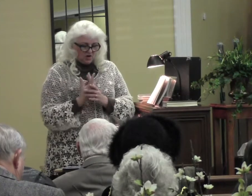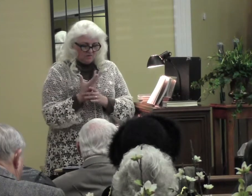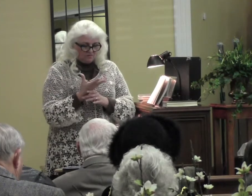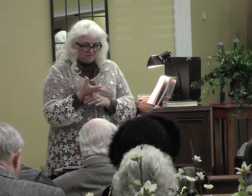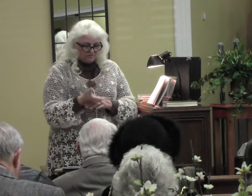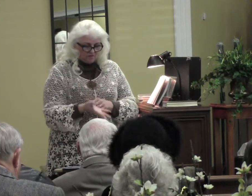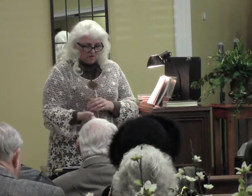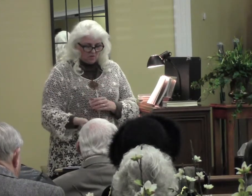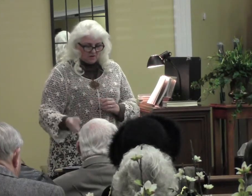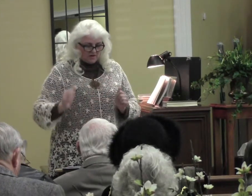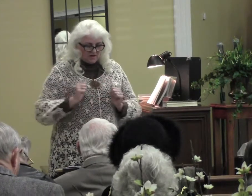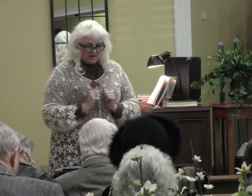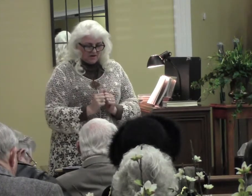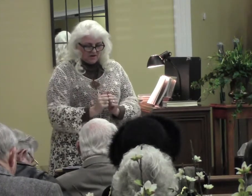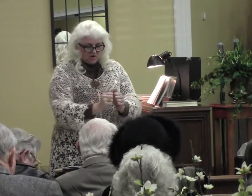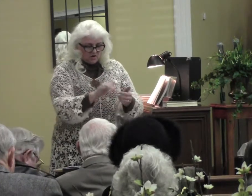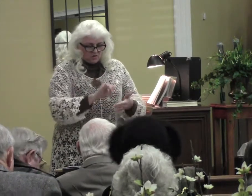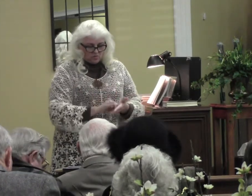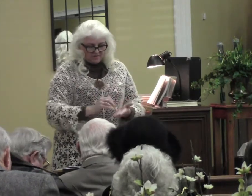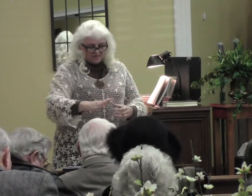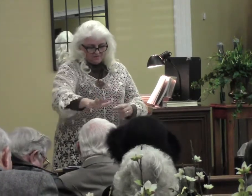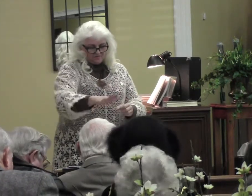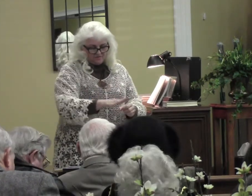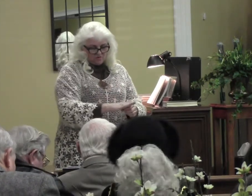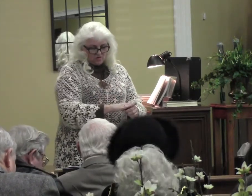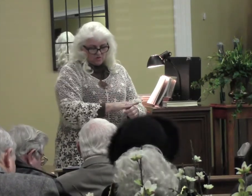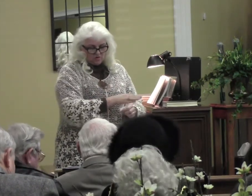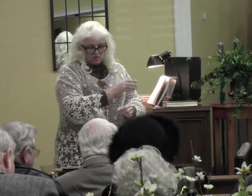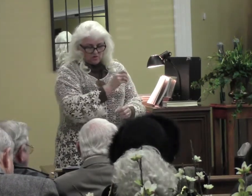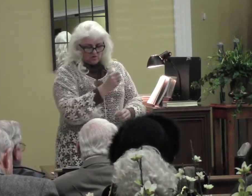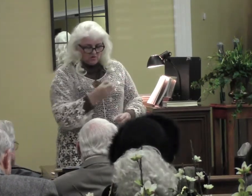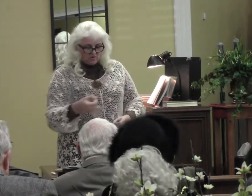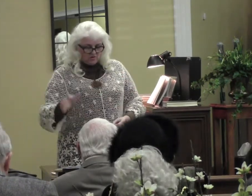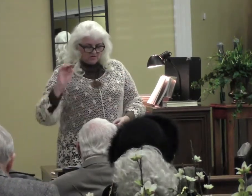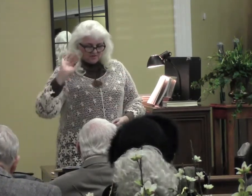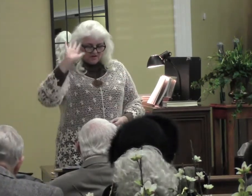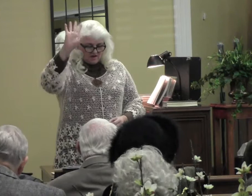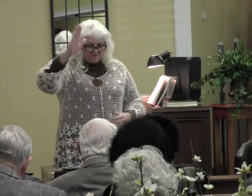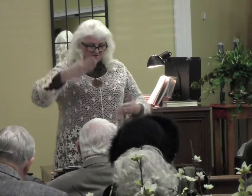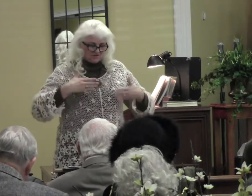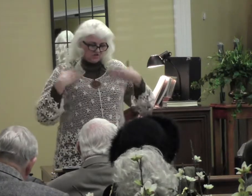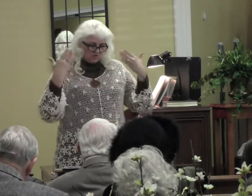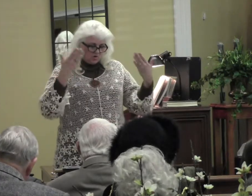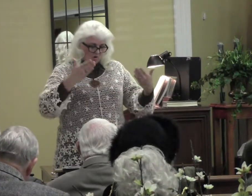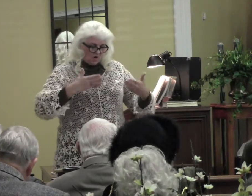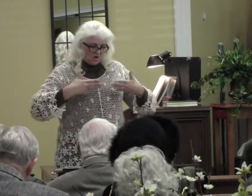overflowing with the fullness of His storm.